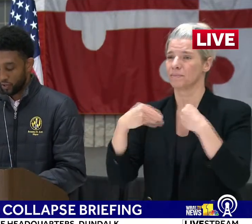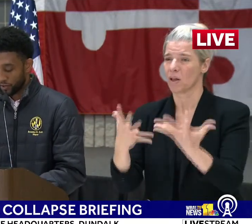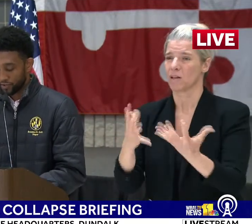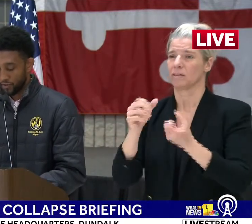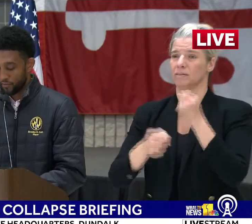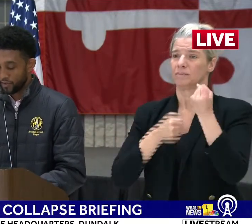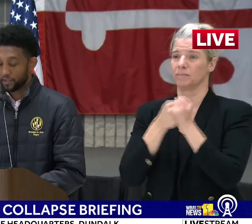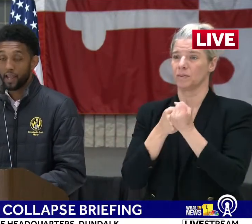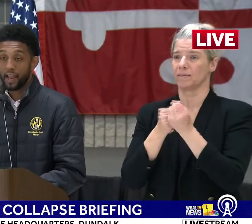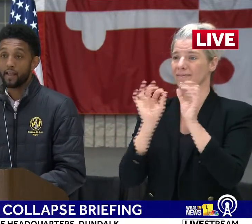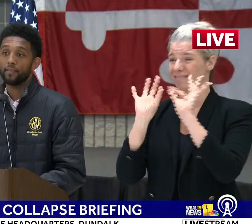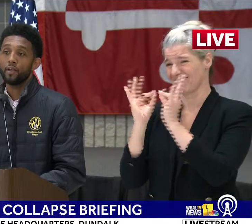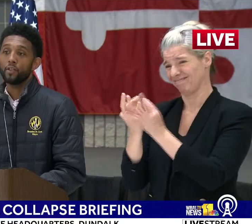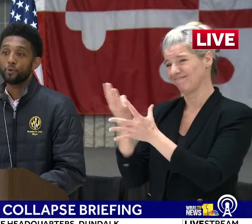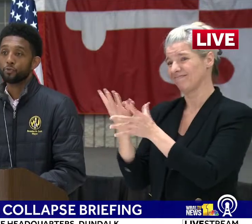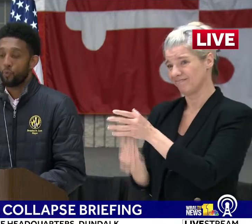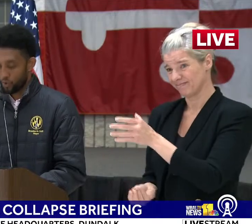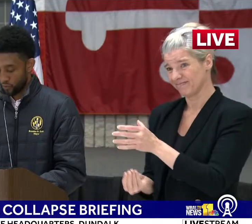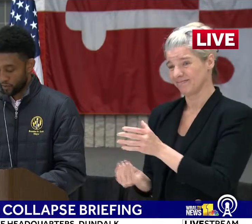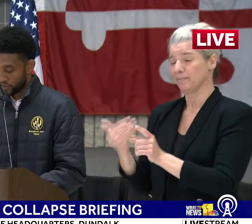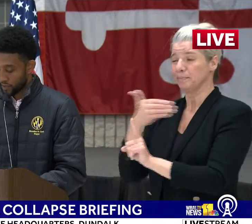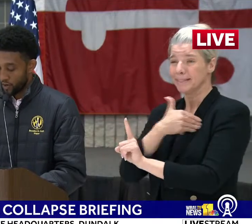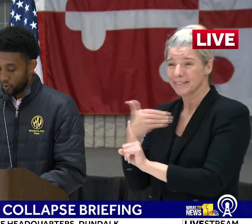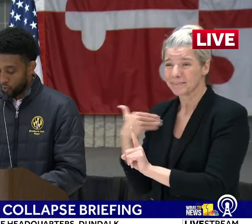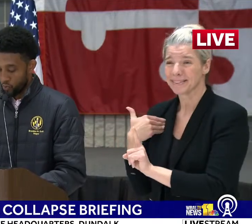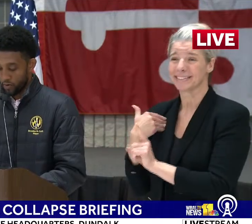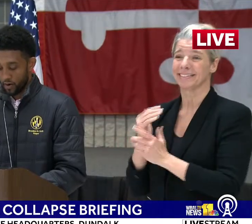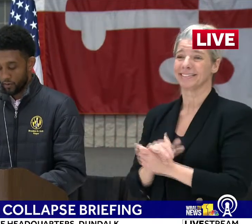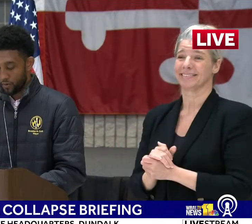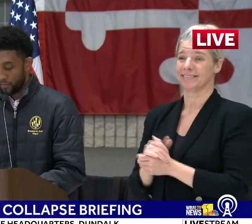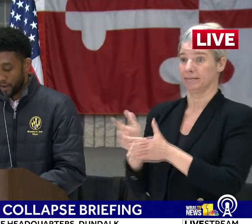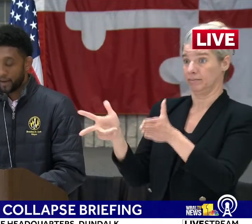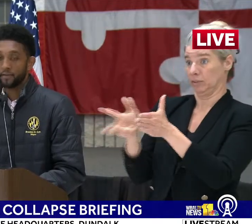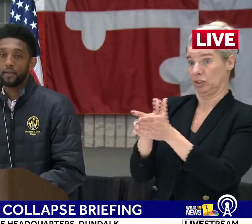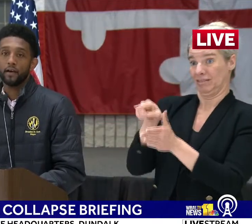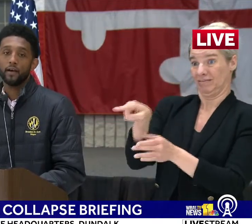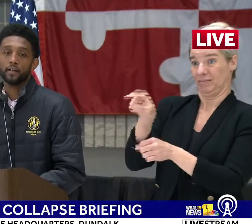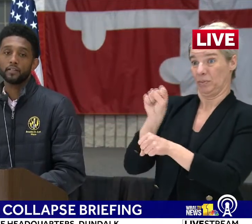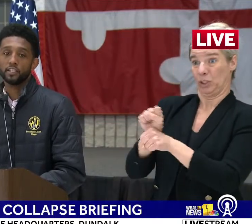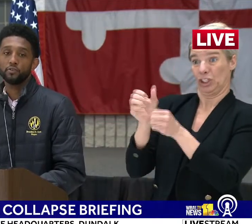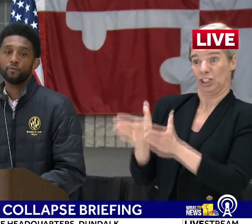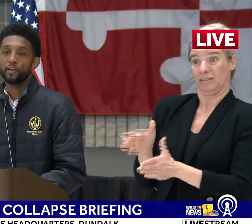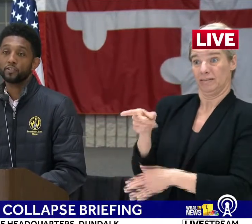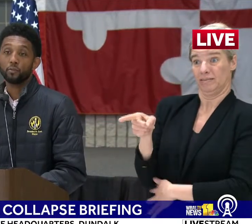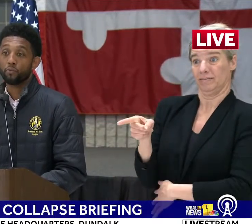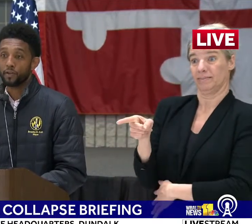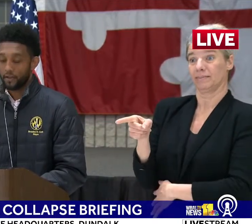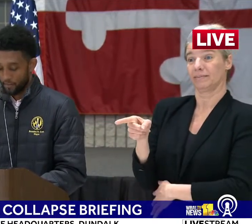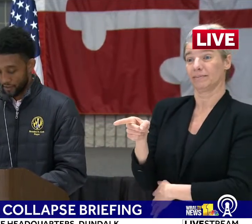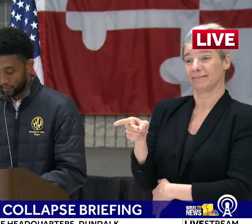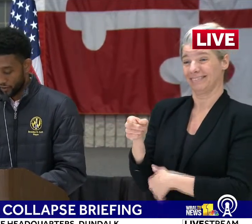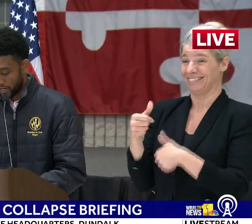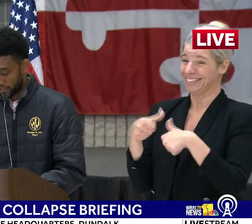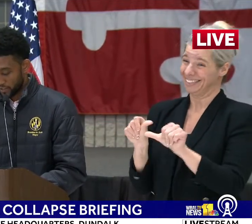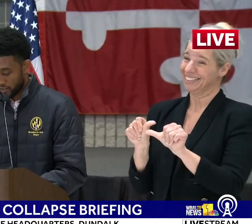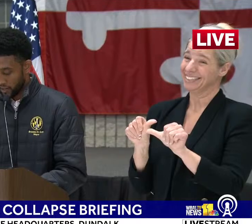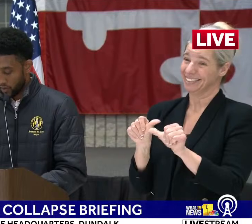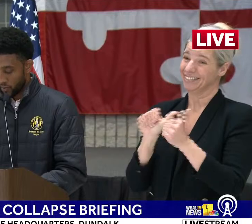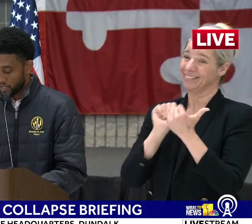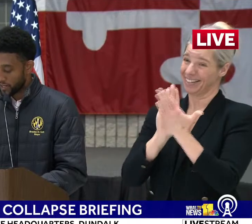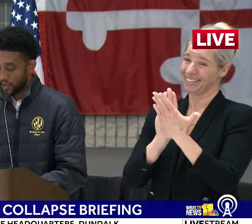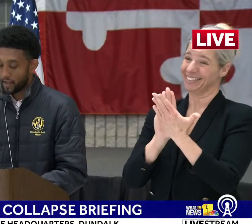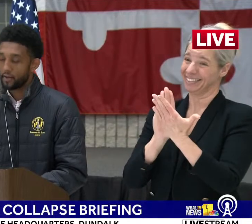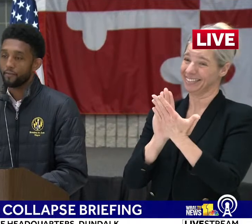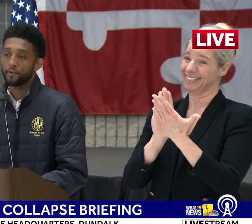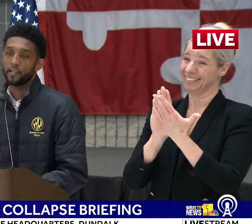the families who lost loved ones and those port workers who remain and continue to face the brunt of this